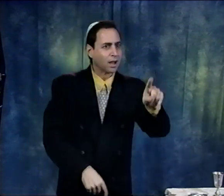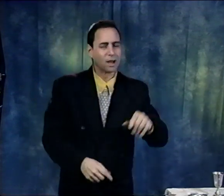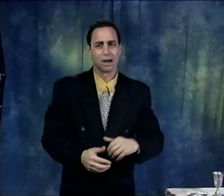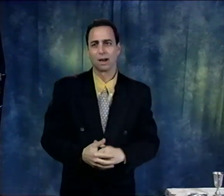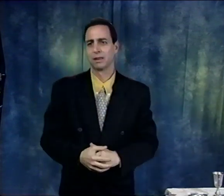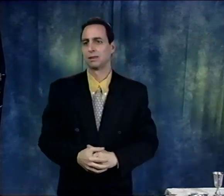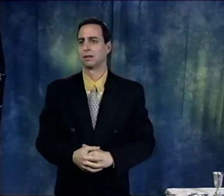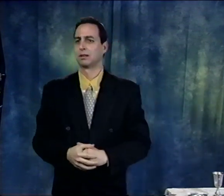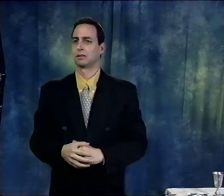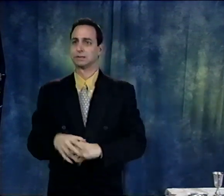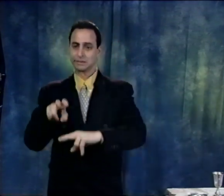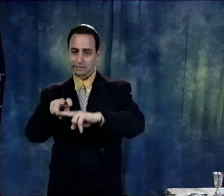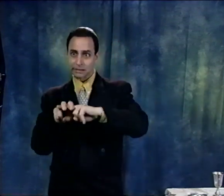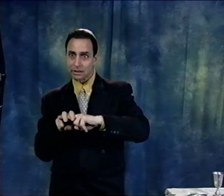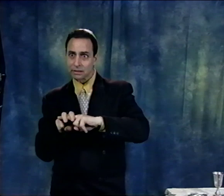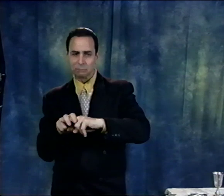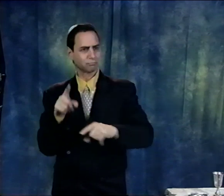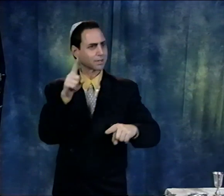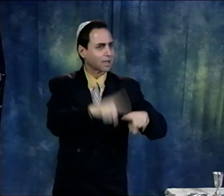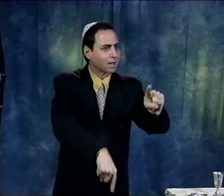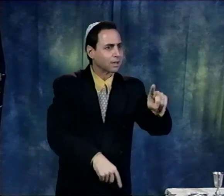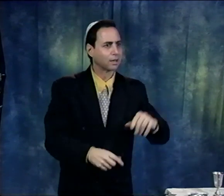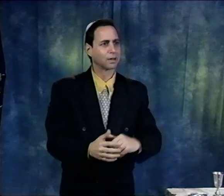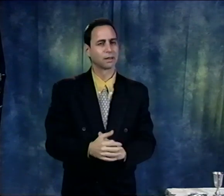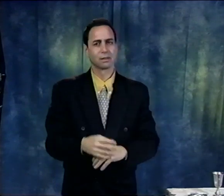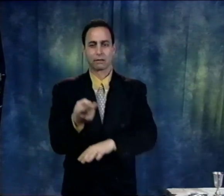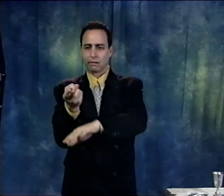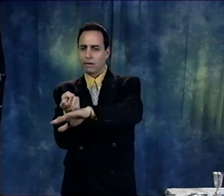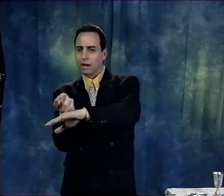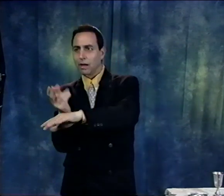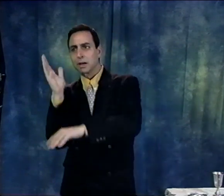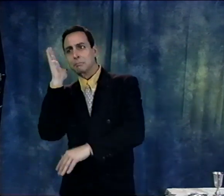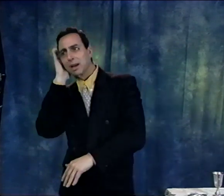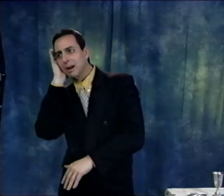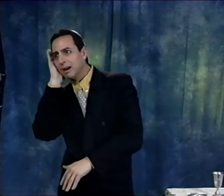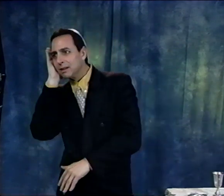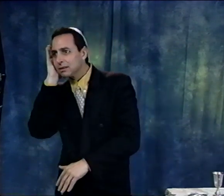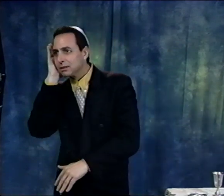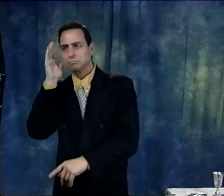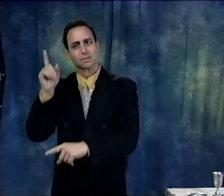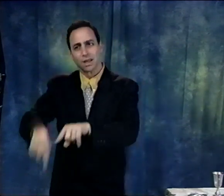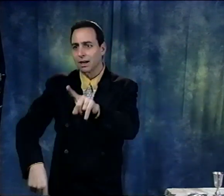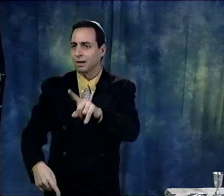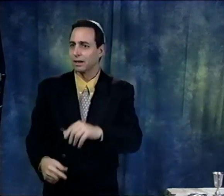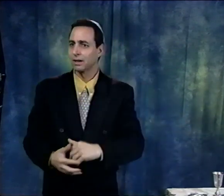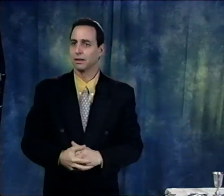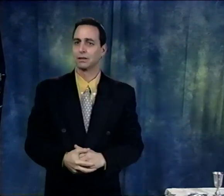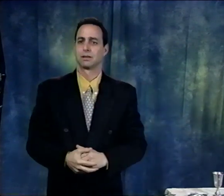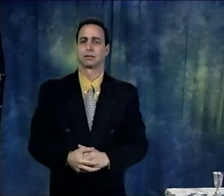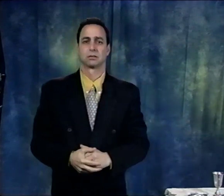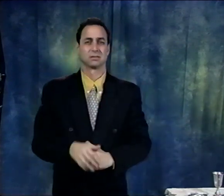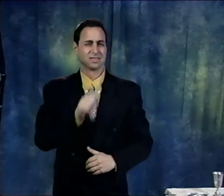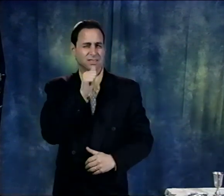couldn't stand it. They couldn't sit, they couldn't lie down, in their beds.